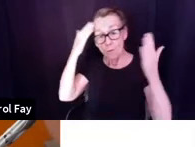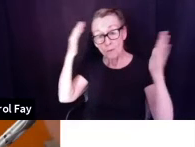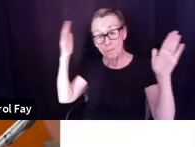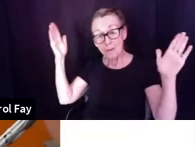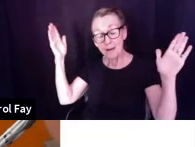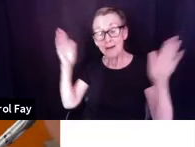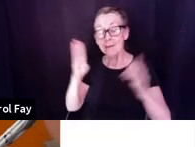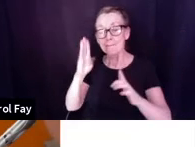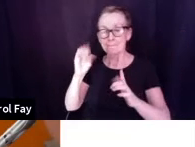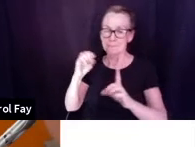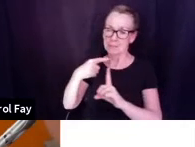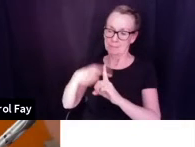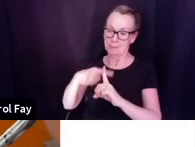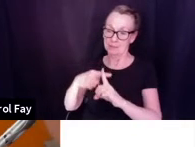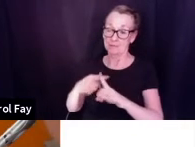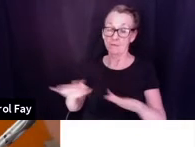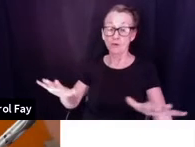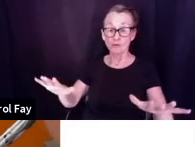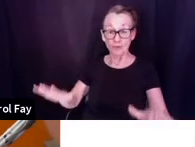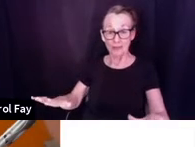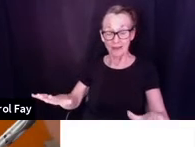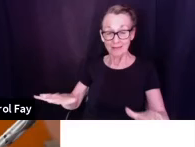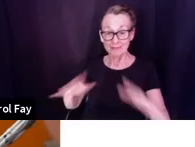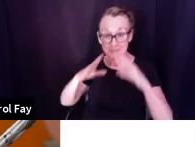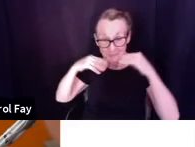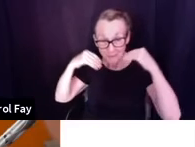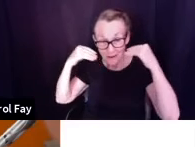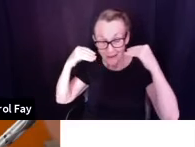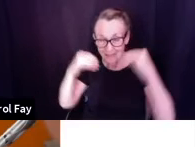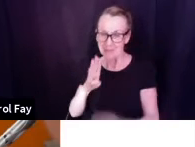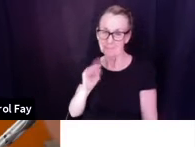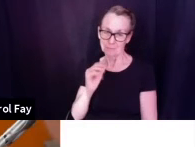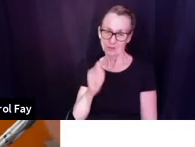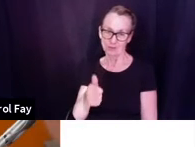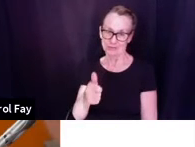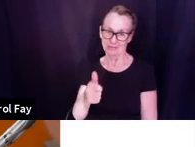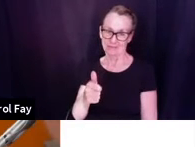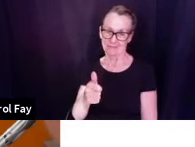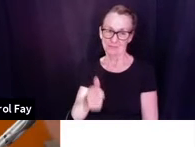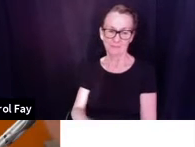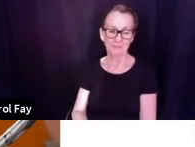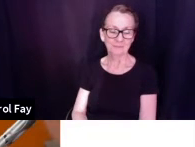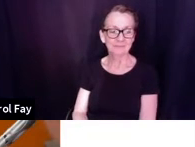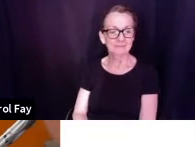positive. Relax, smile, and be yourself.